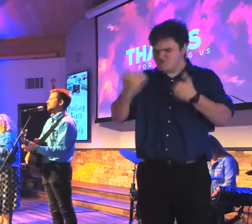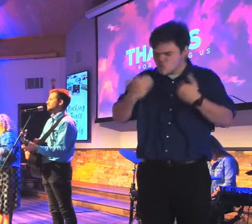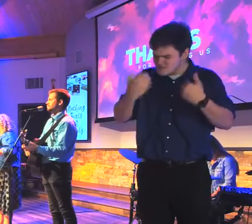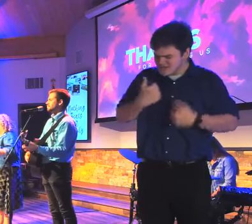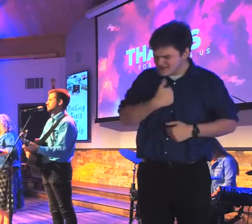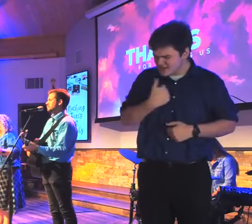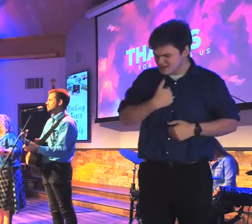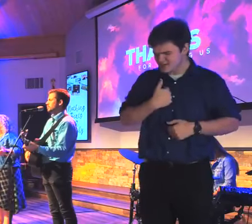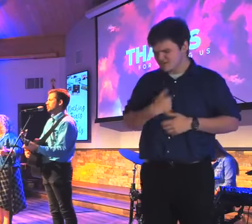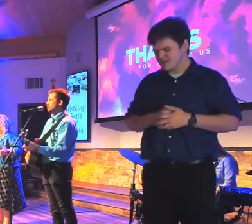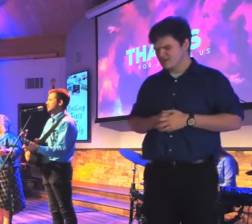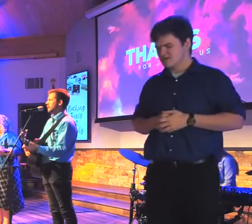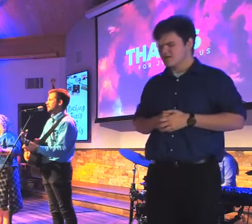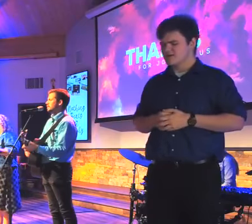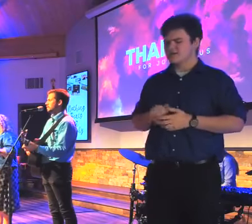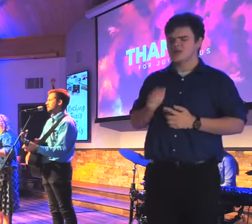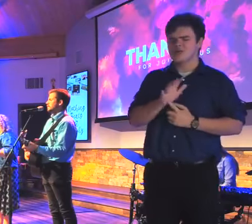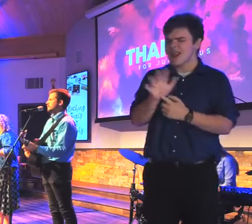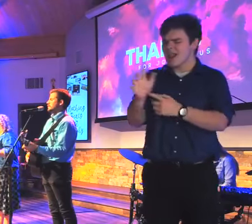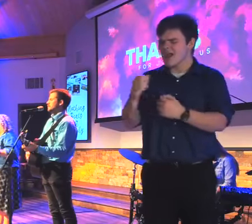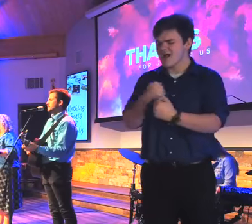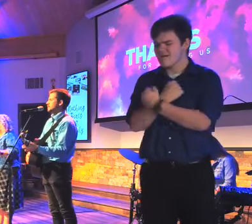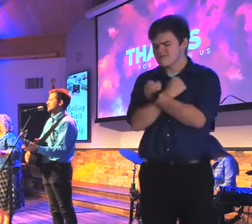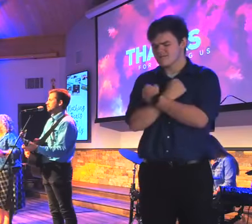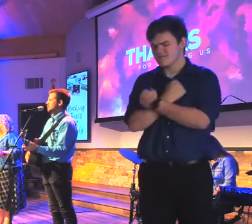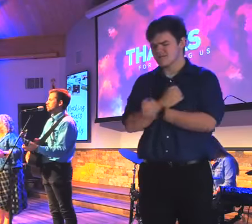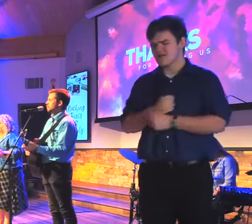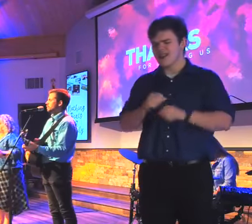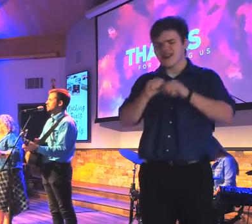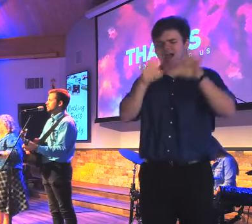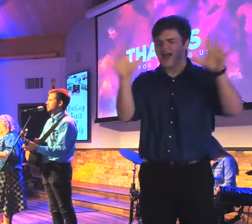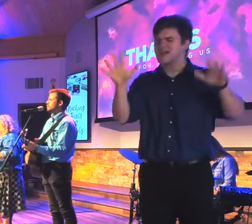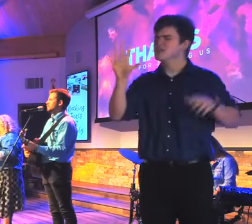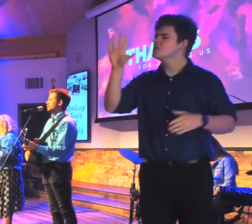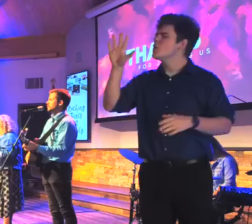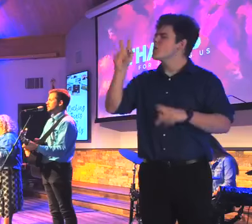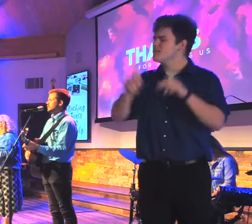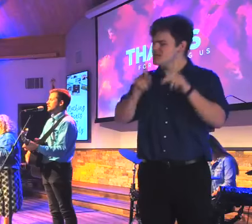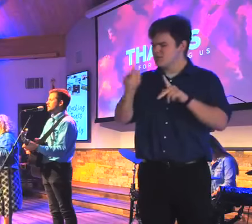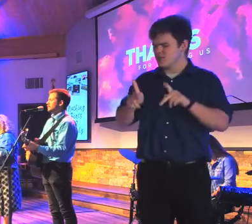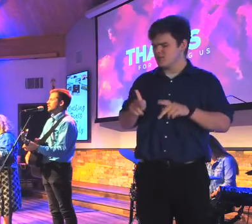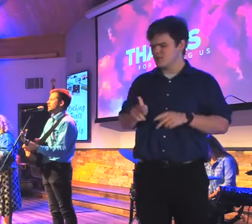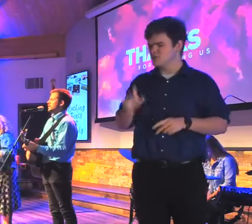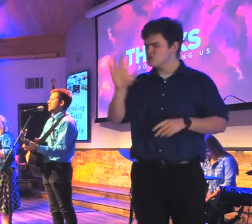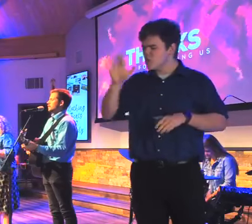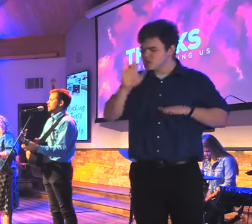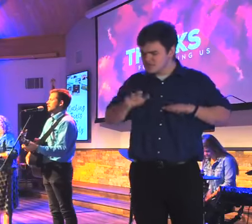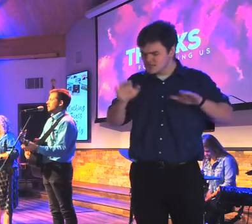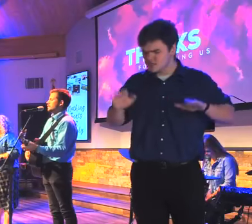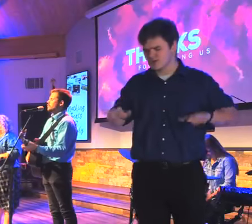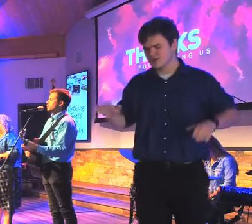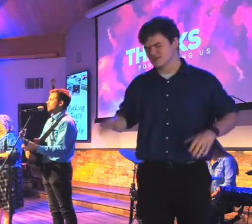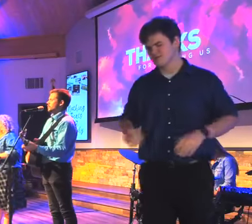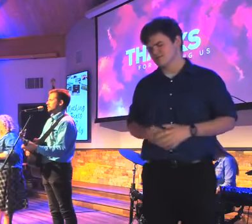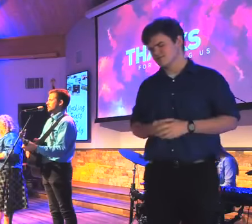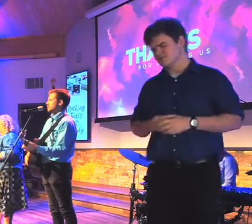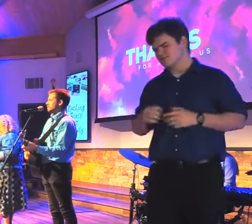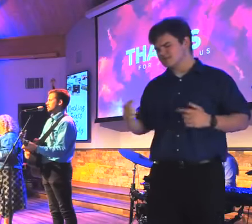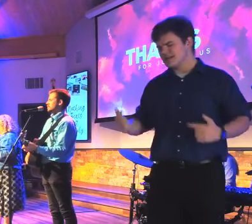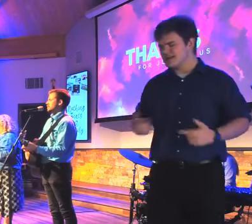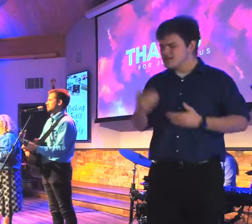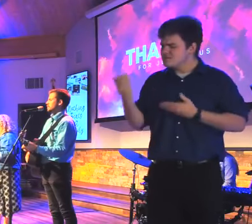love, to share light, to be your people and your children, to live on your